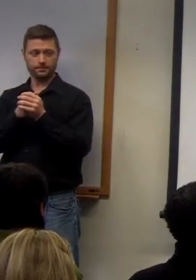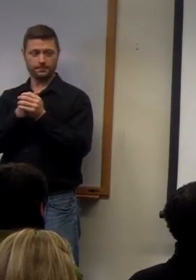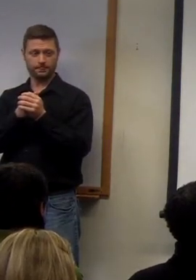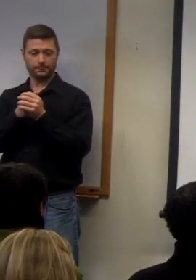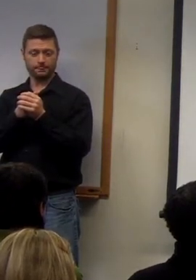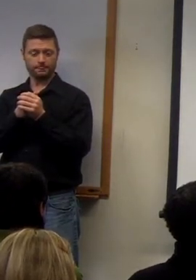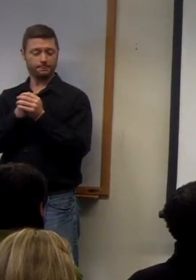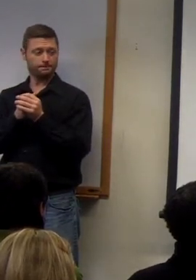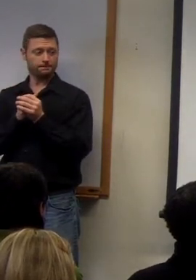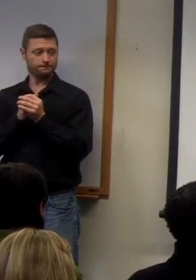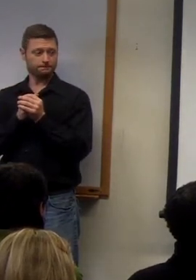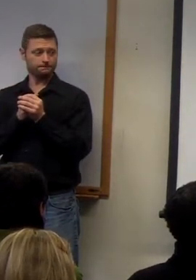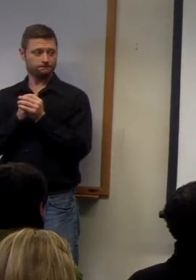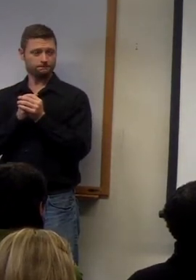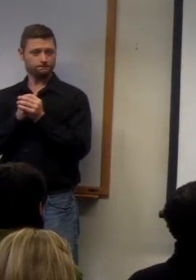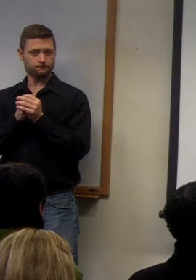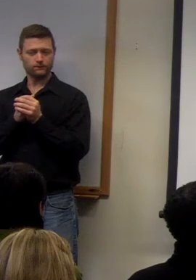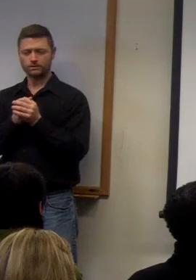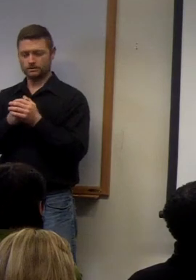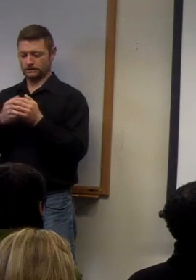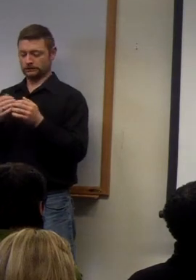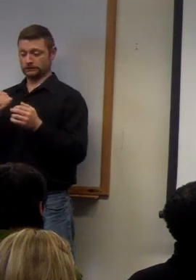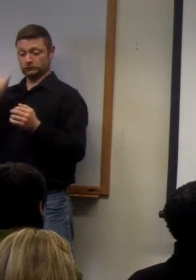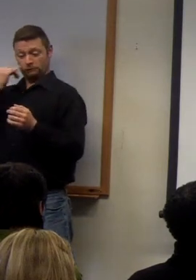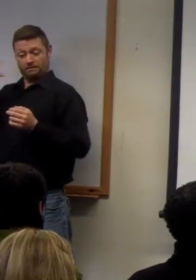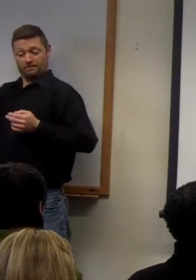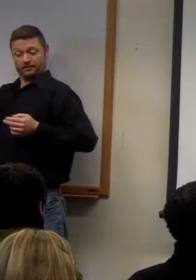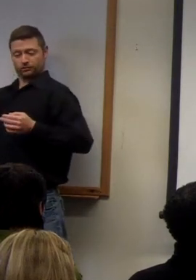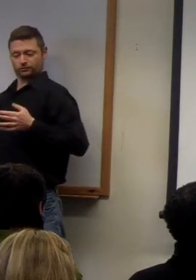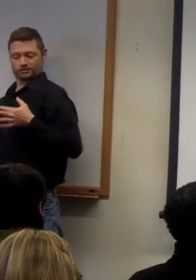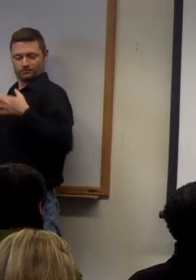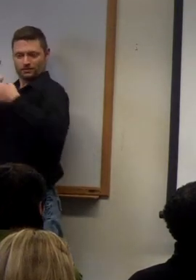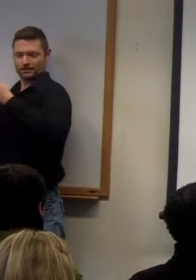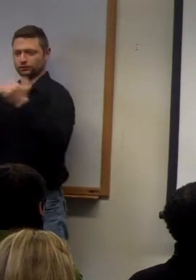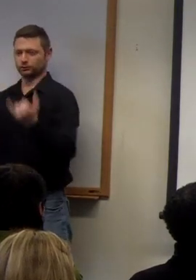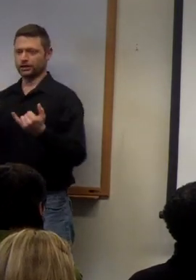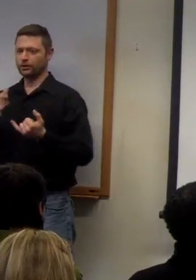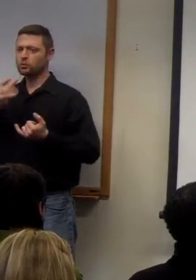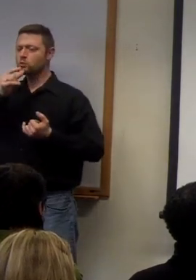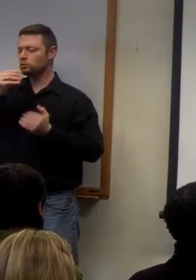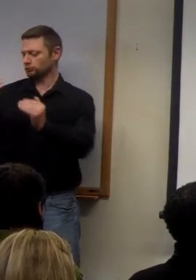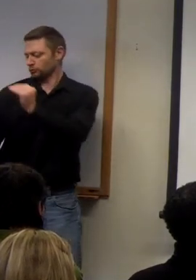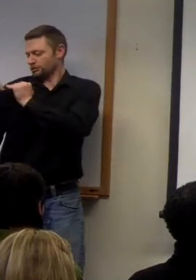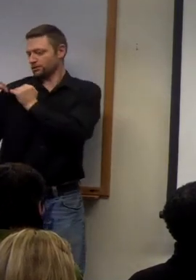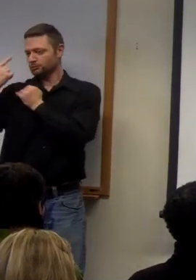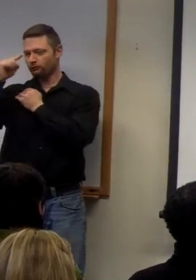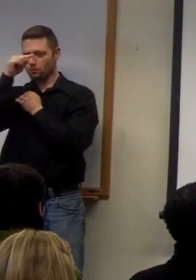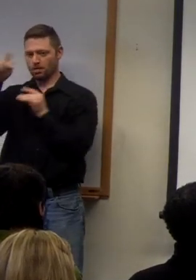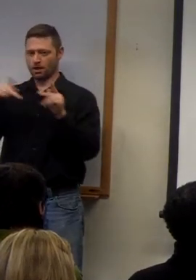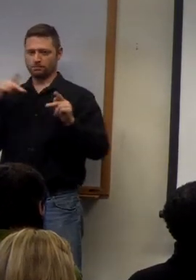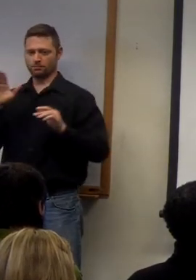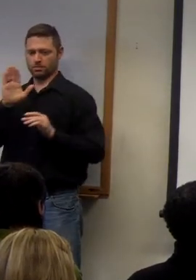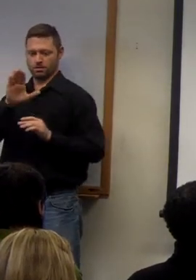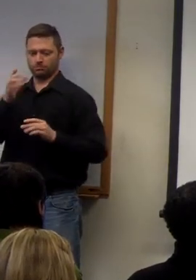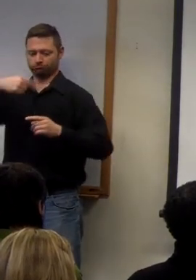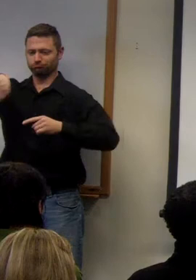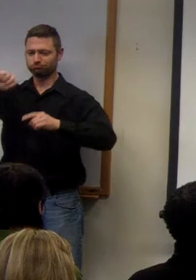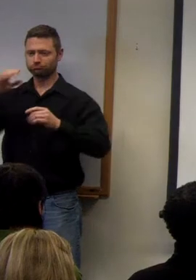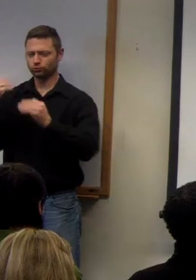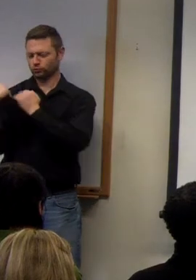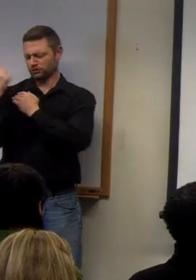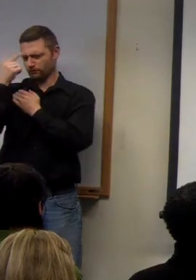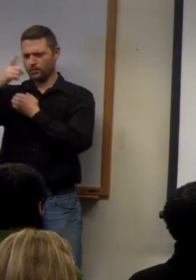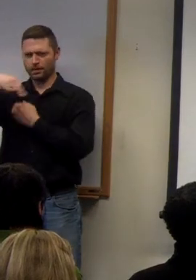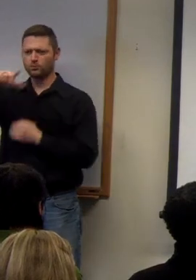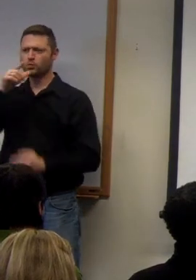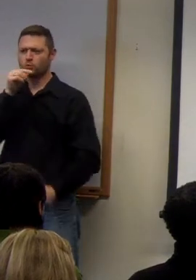happening right now, who is responsible for the state of black people today? This is what I asked her. I said,